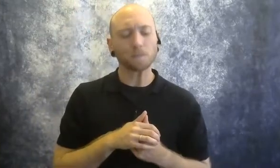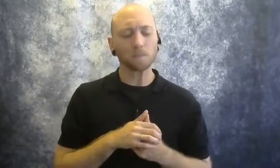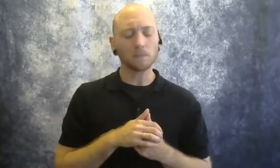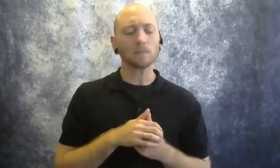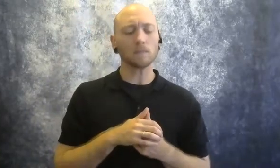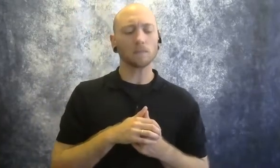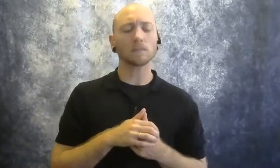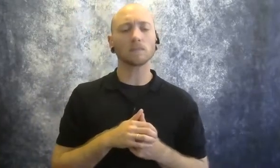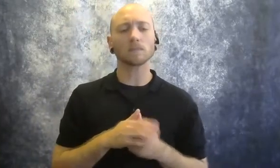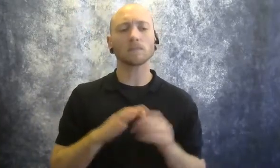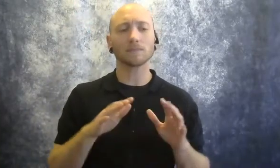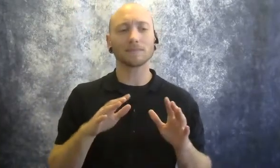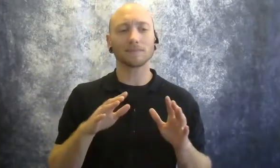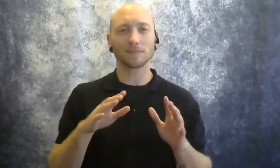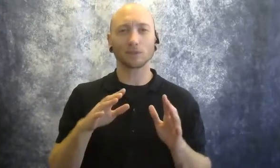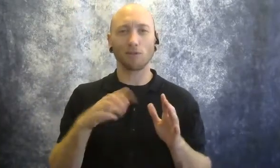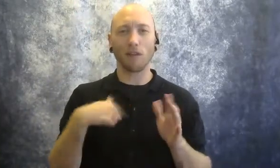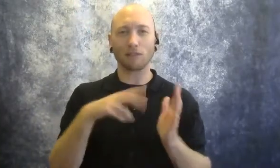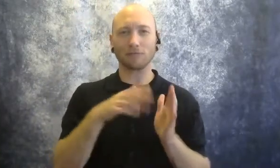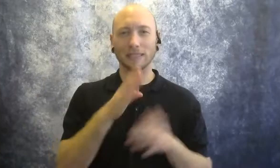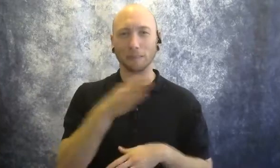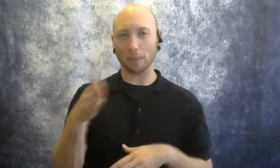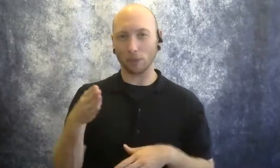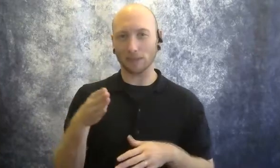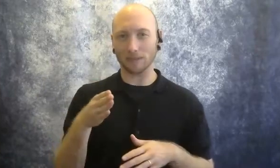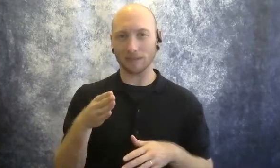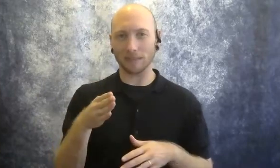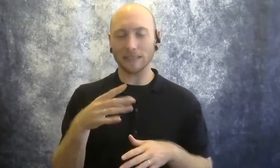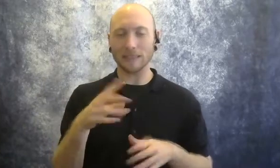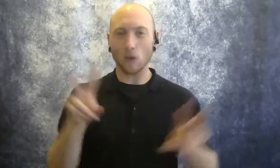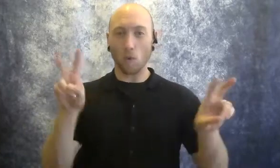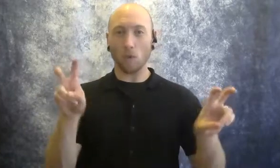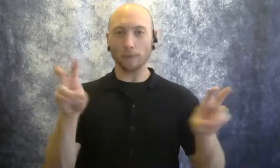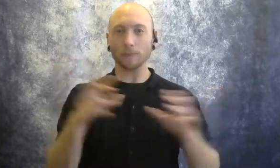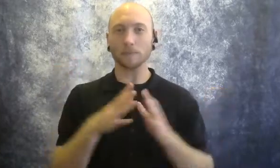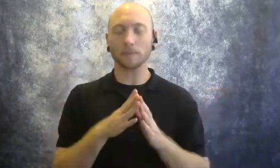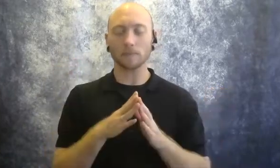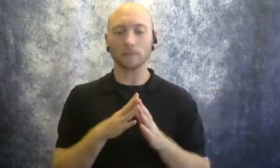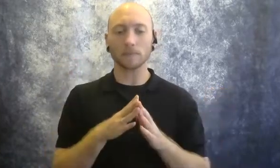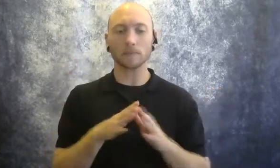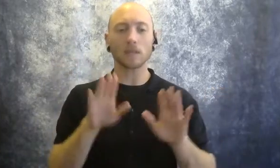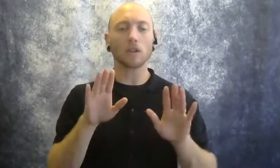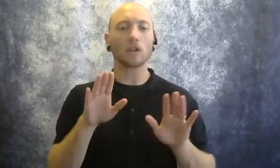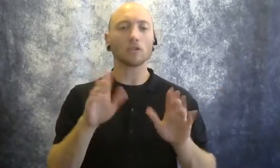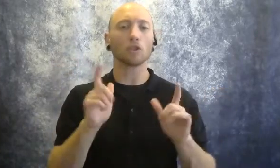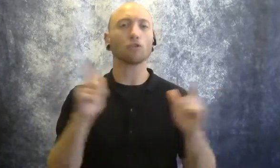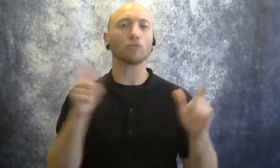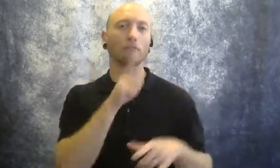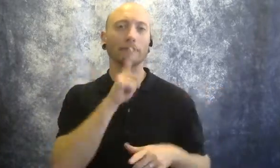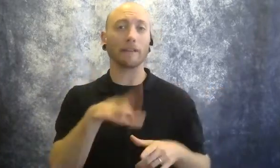know, when I realized that the great reality, you know, it says, we found the great reality